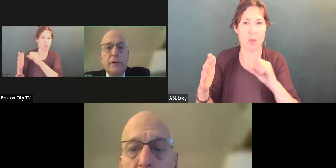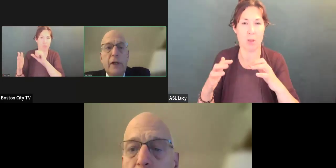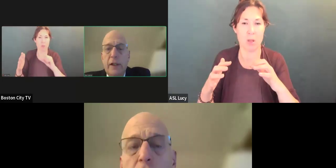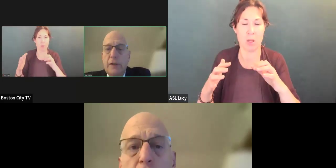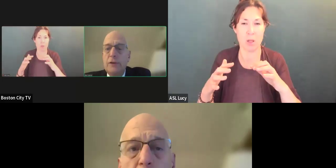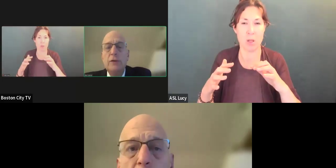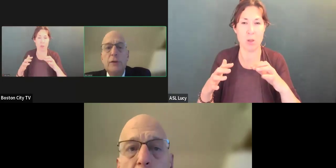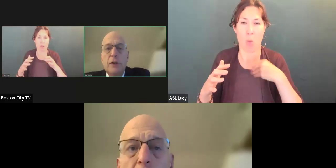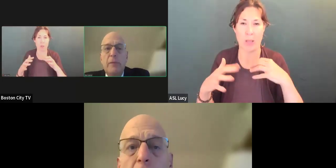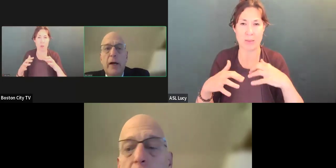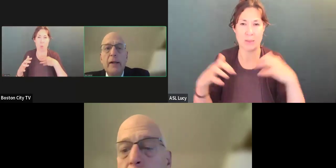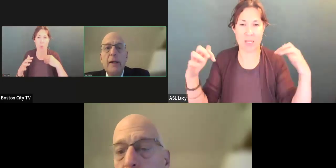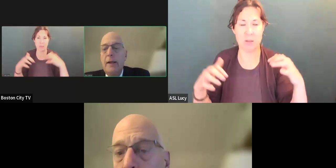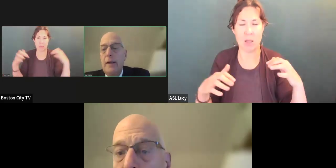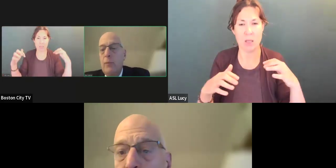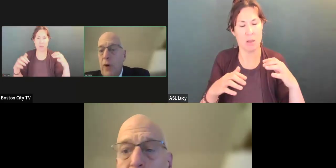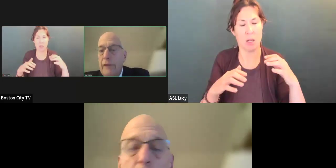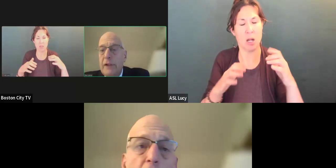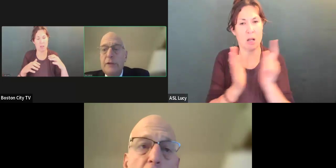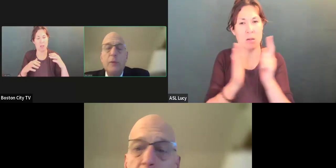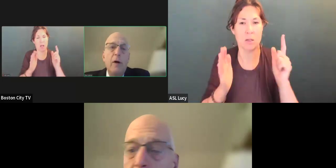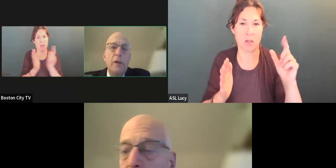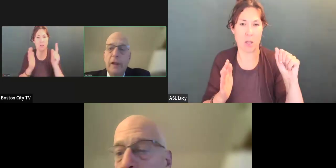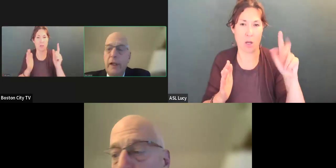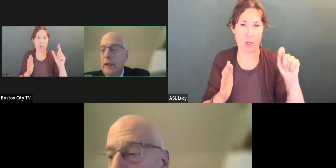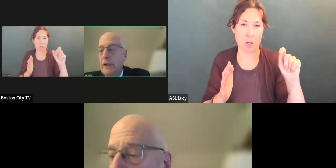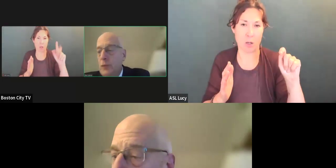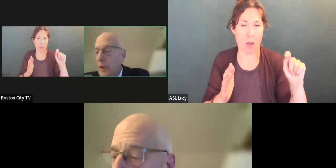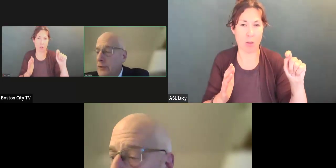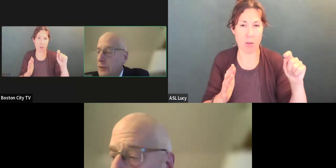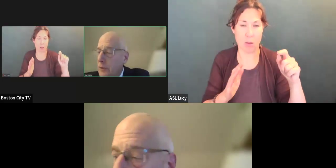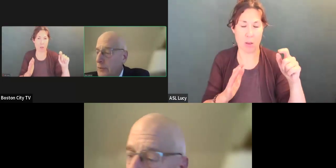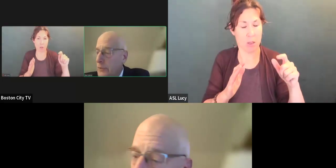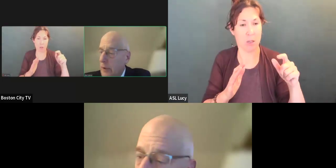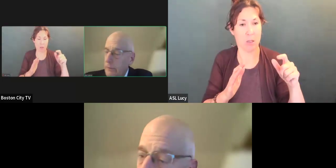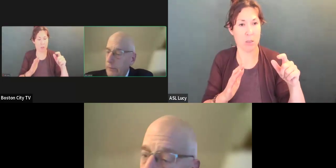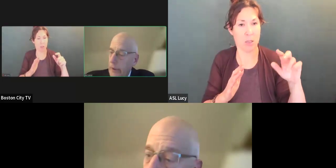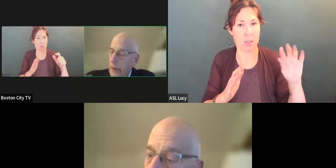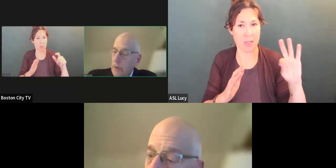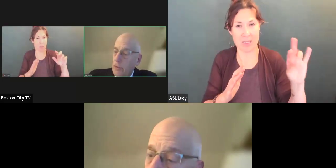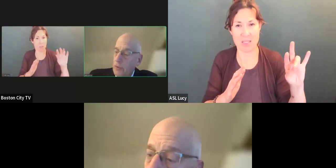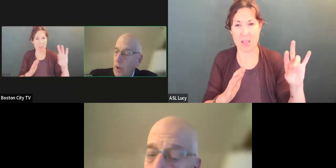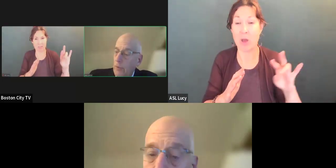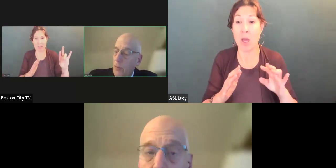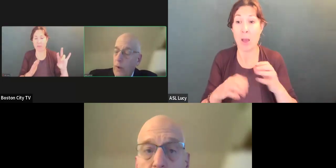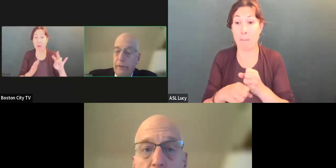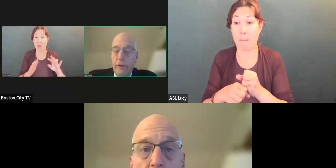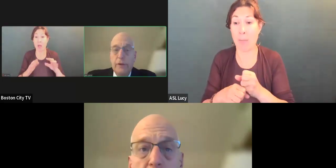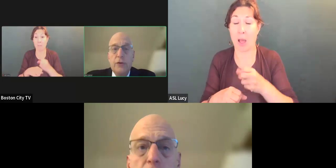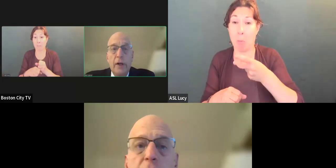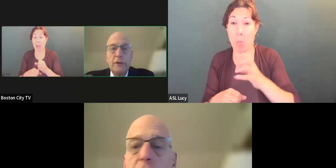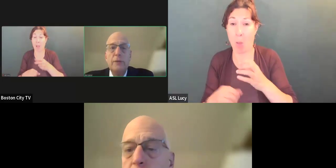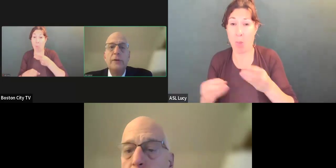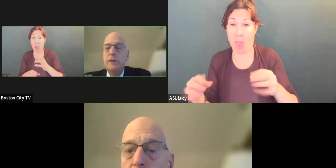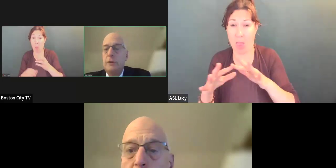state constitution by privatizing public land, as well as the terms of the George Robert White Fund